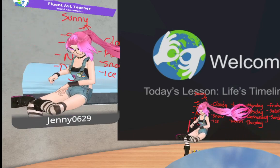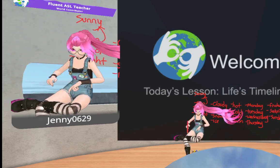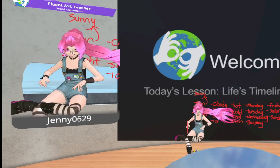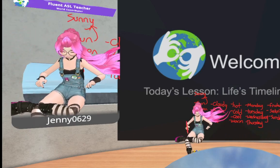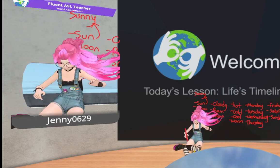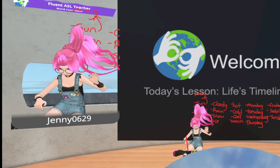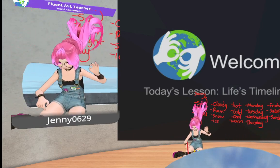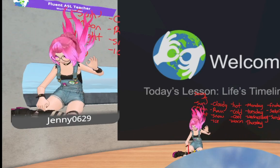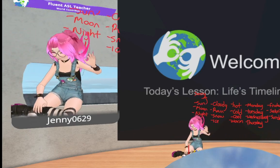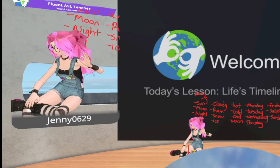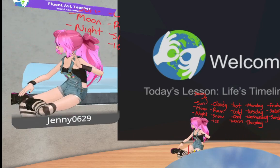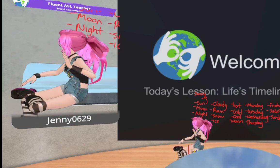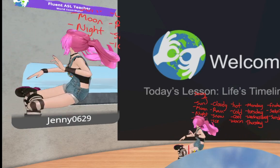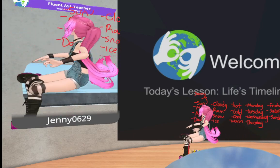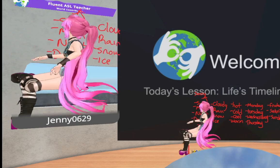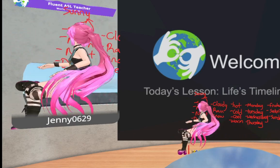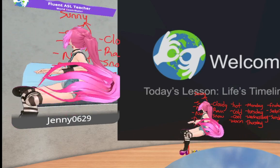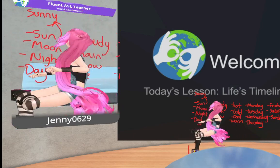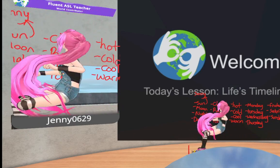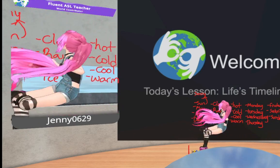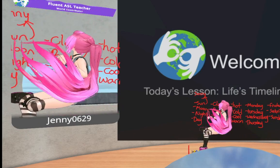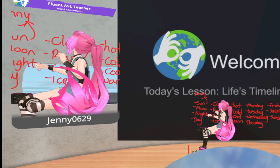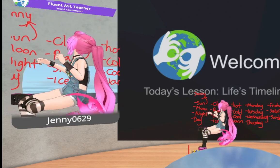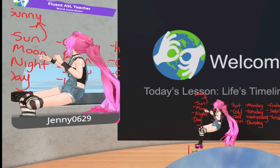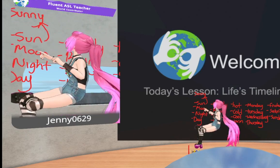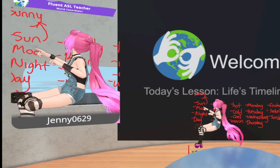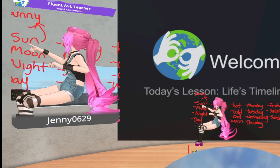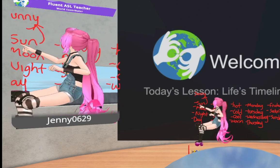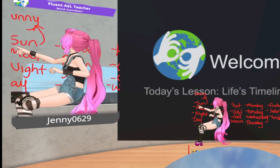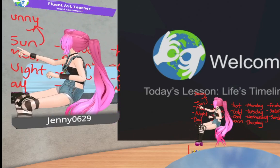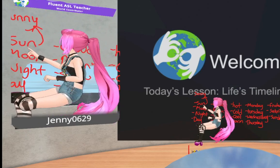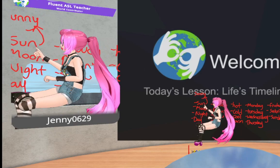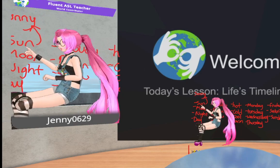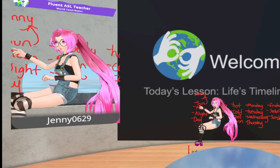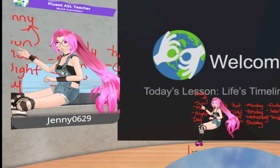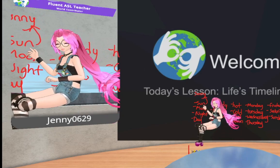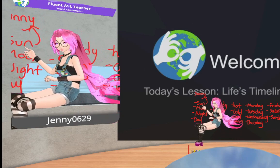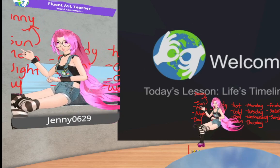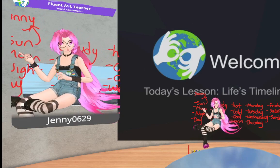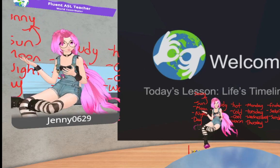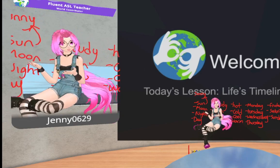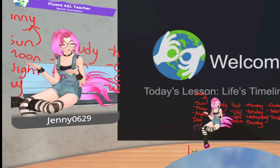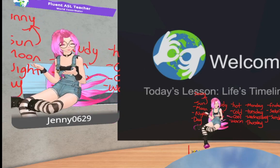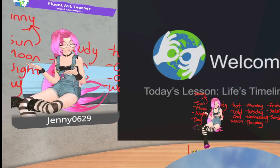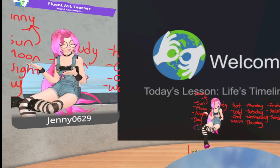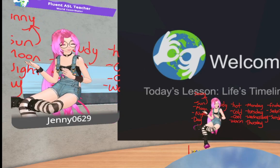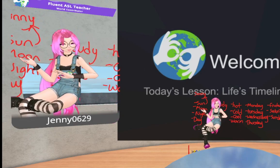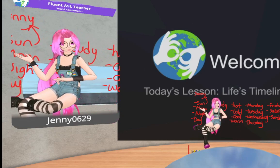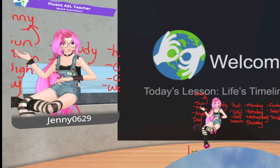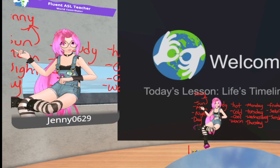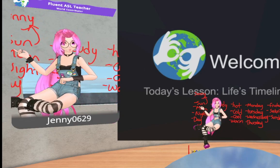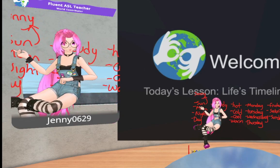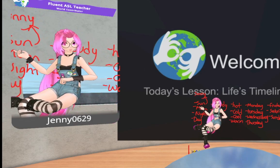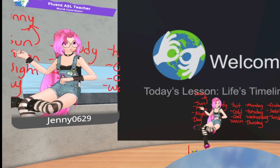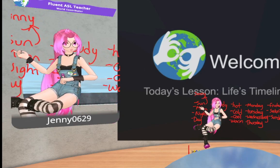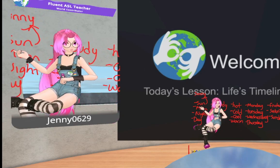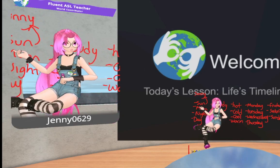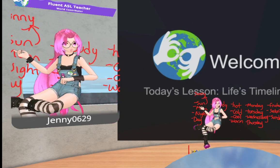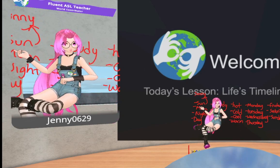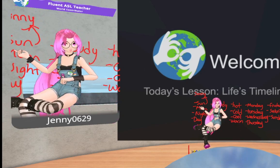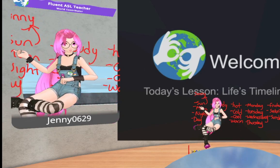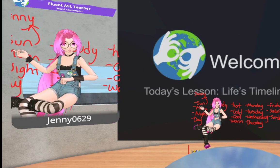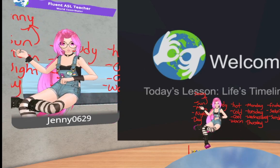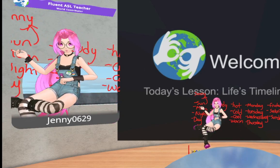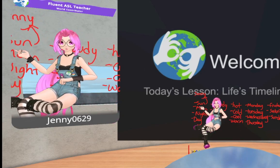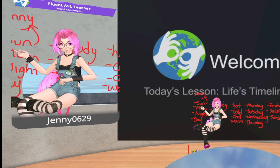Okay. Hopefully that's legible. Okay. So, sun. Does anyone know how to sign sun? Does anyone know